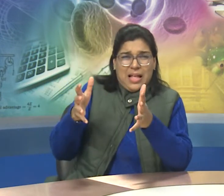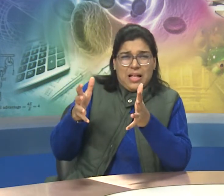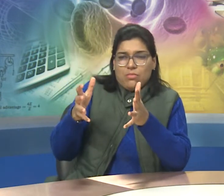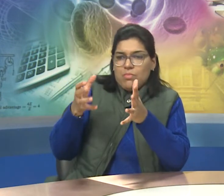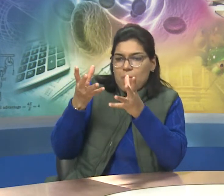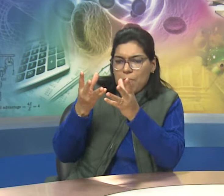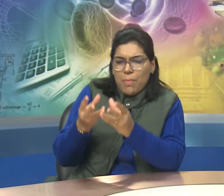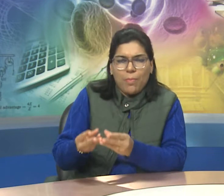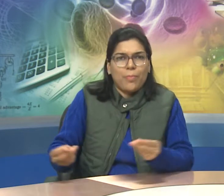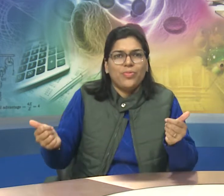an